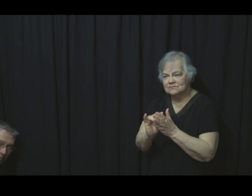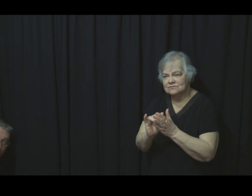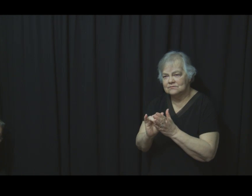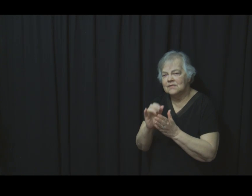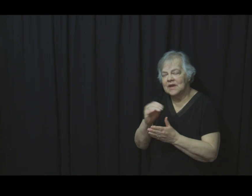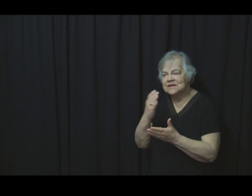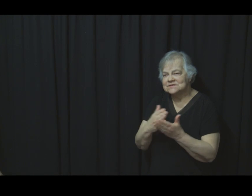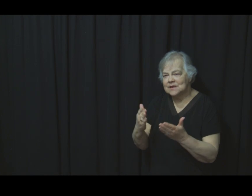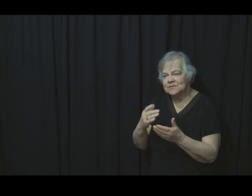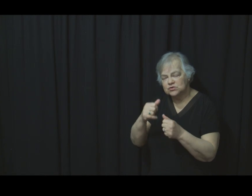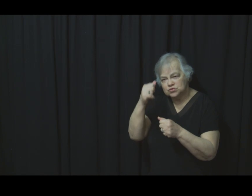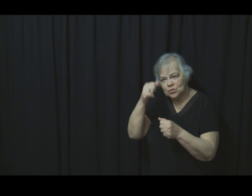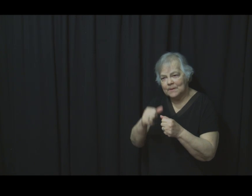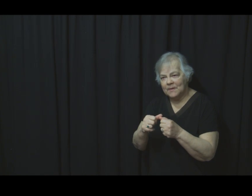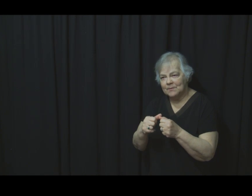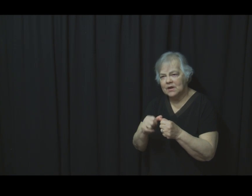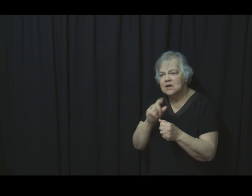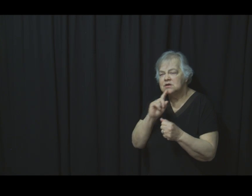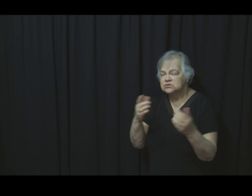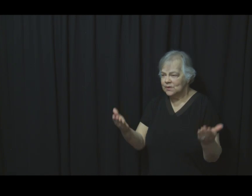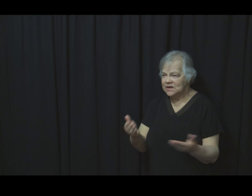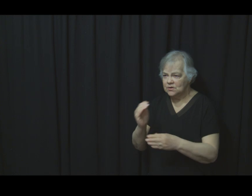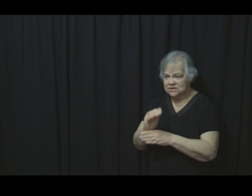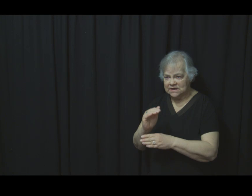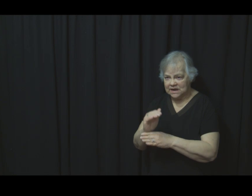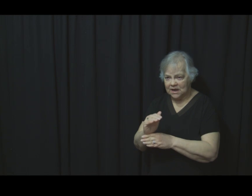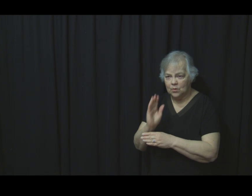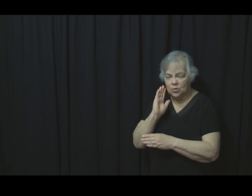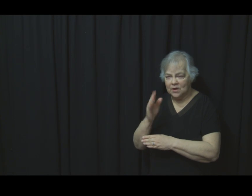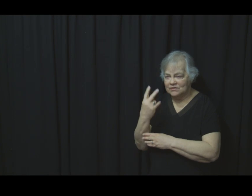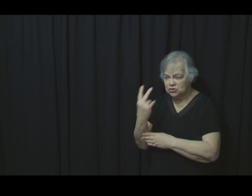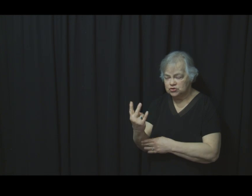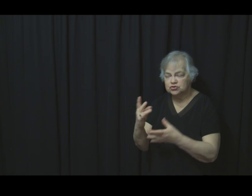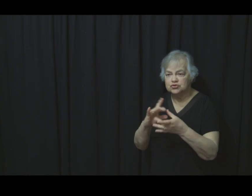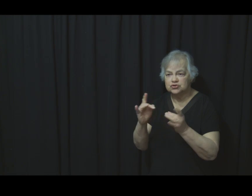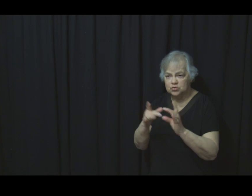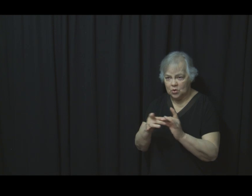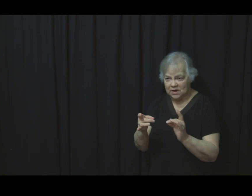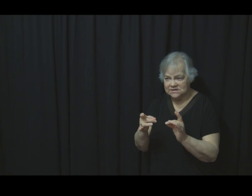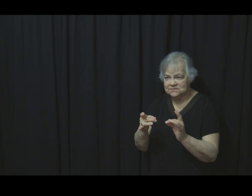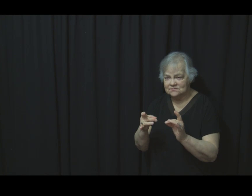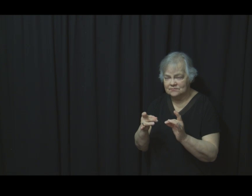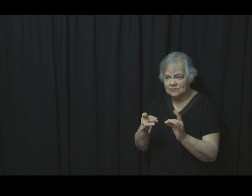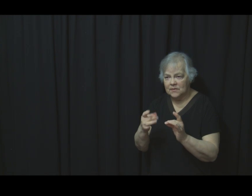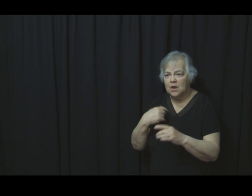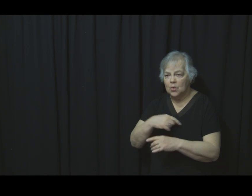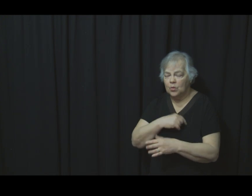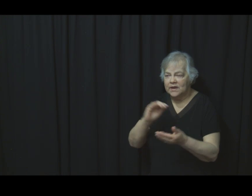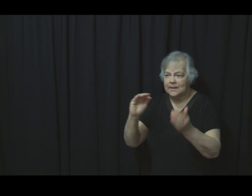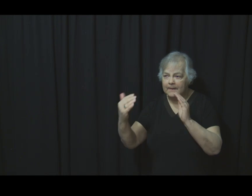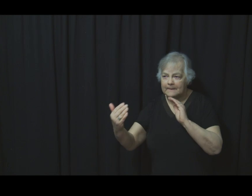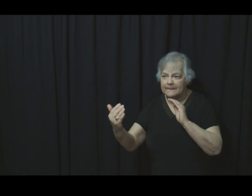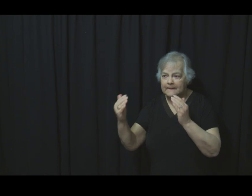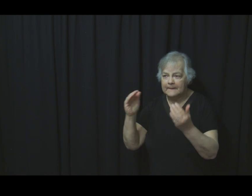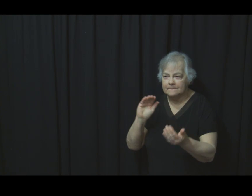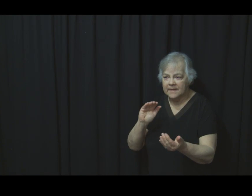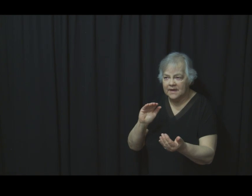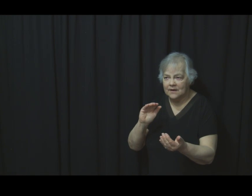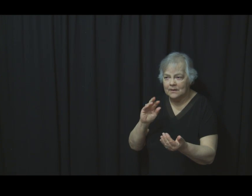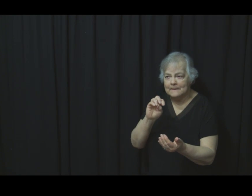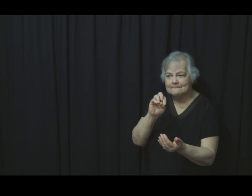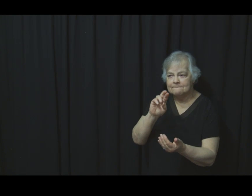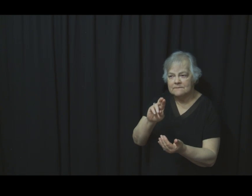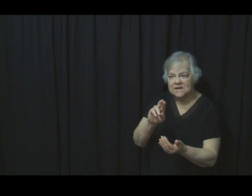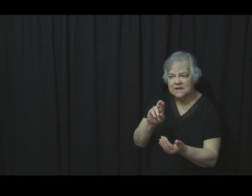something to remember. So here tonight, we're going to have two stories, and we can compare Mr. Ham's story